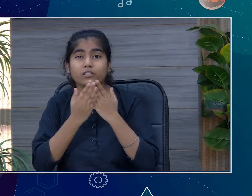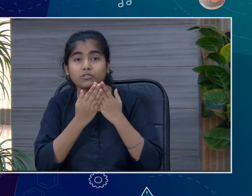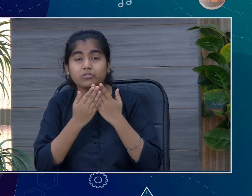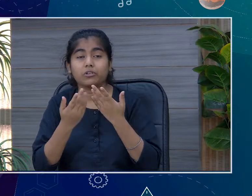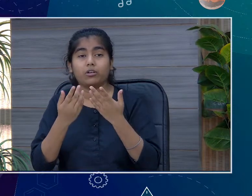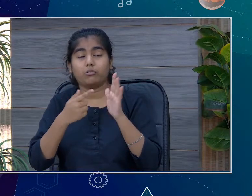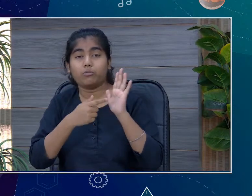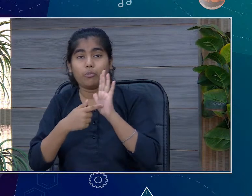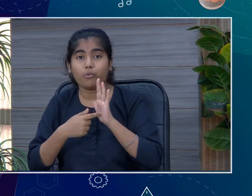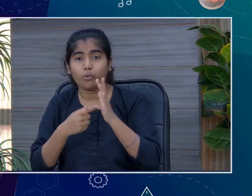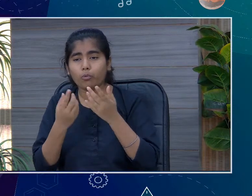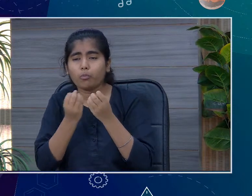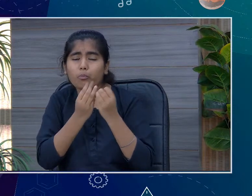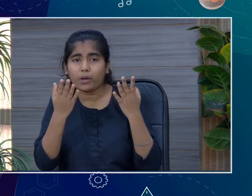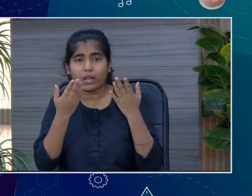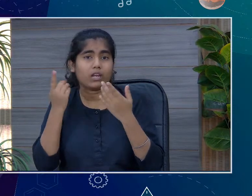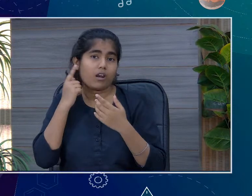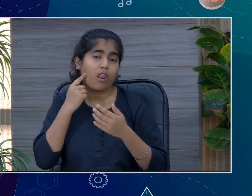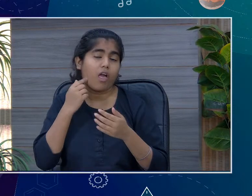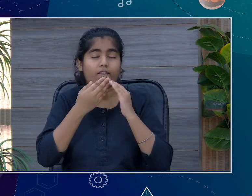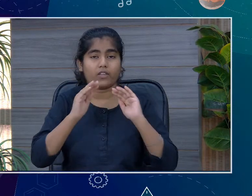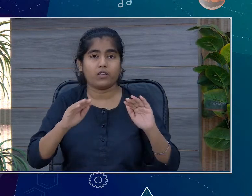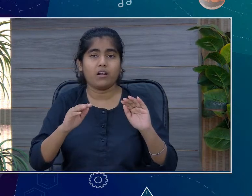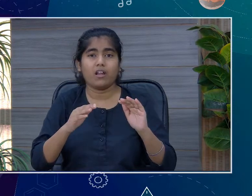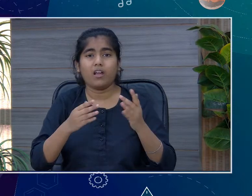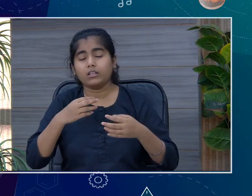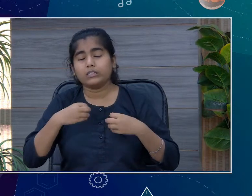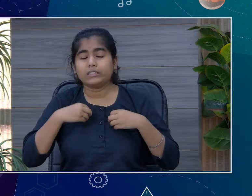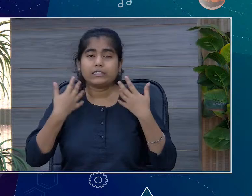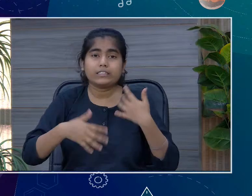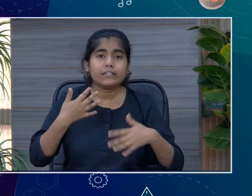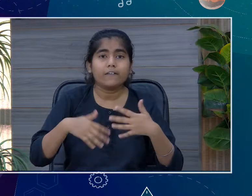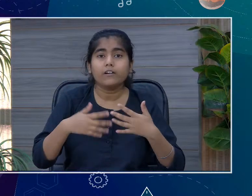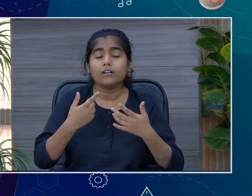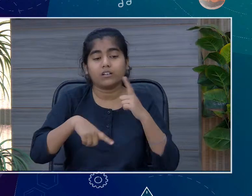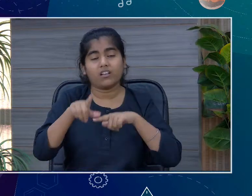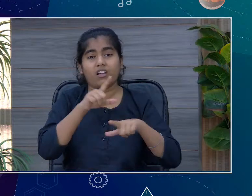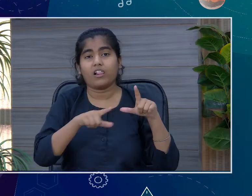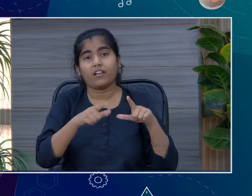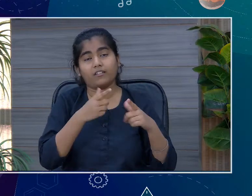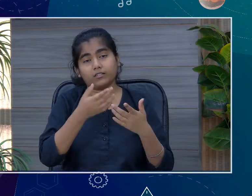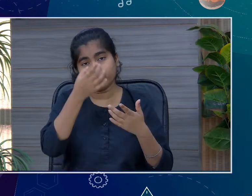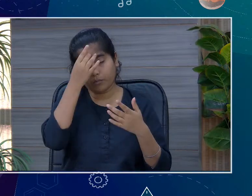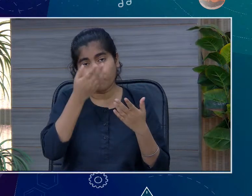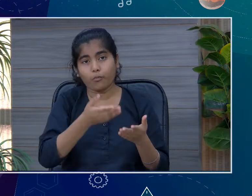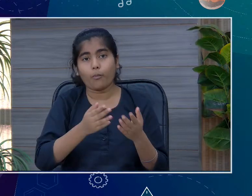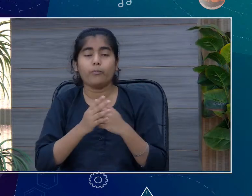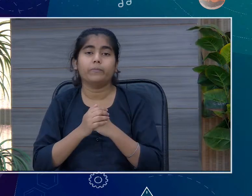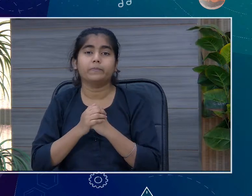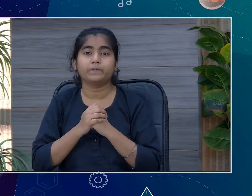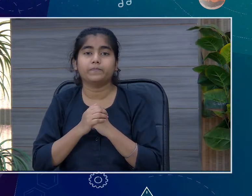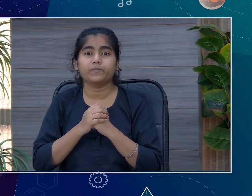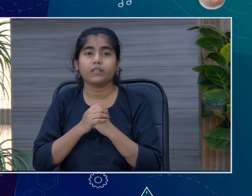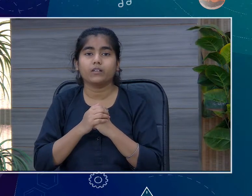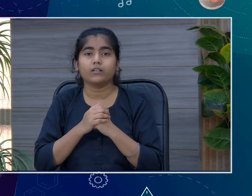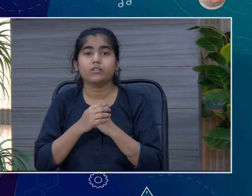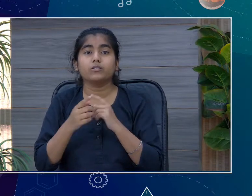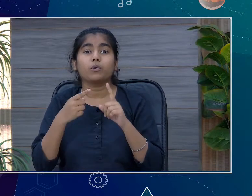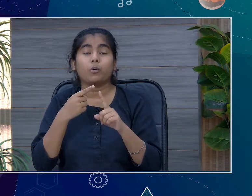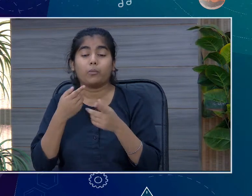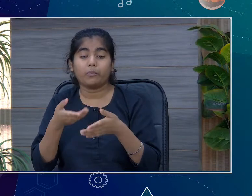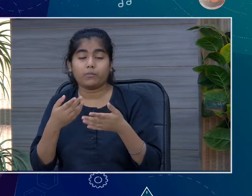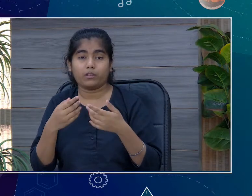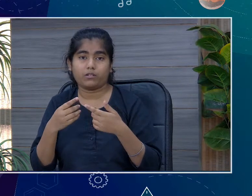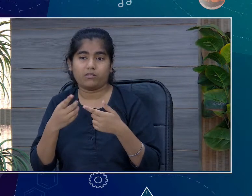deaf children suffer because of the lack of language input in school. So coming to